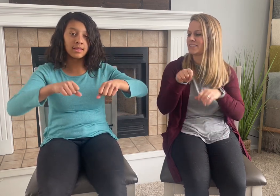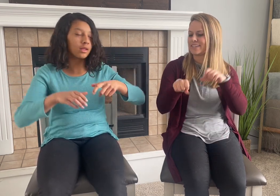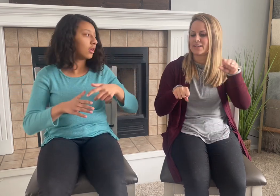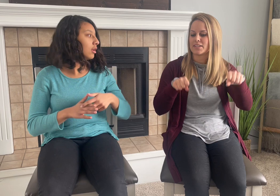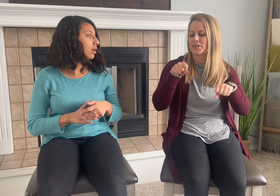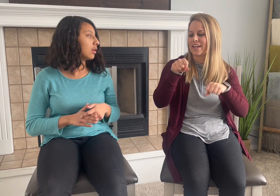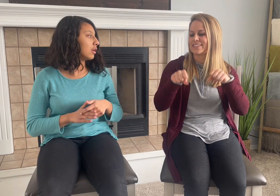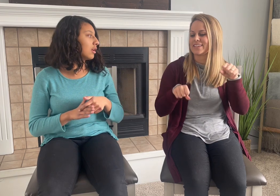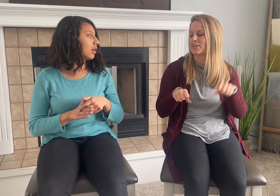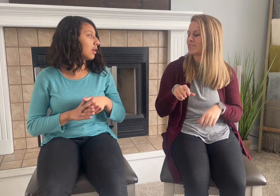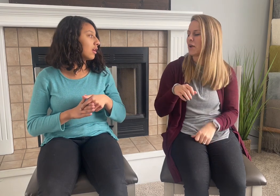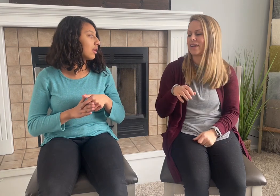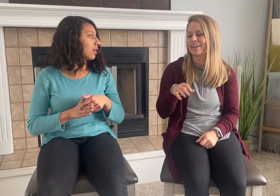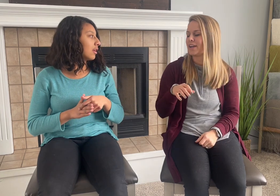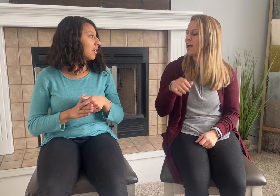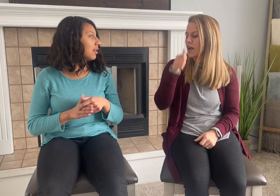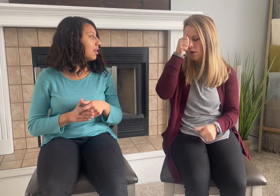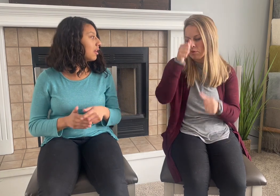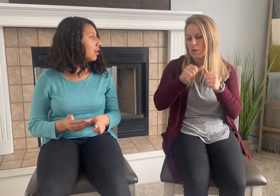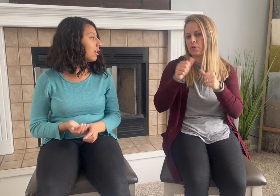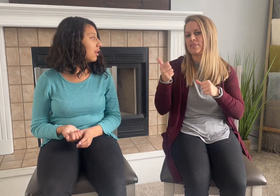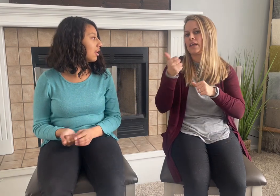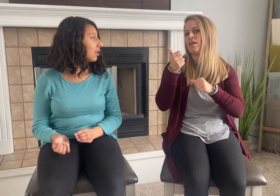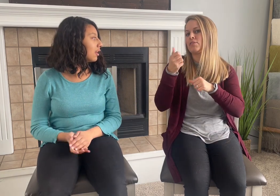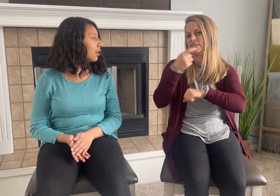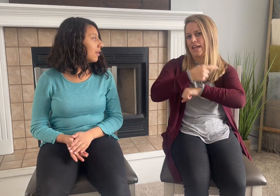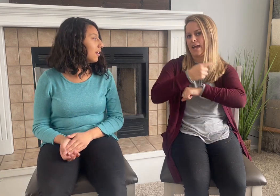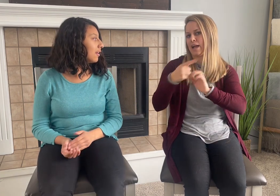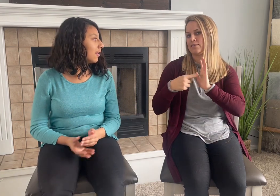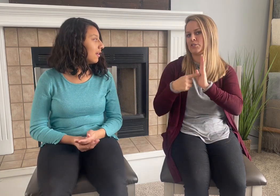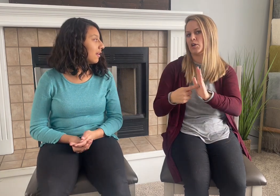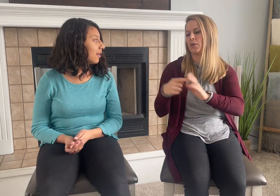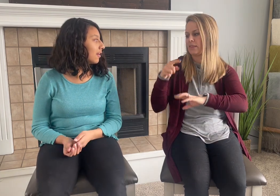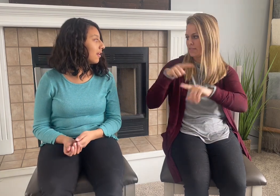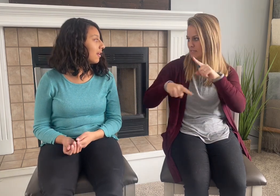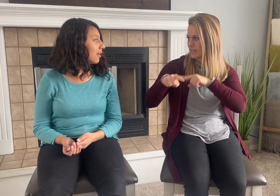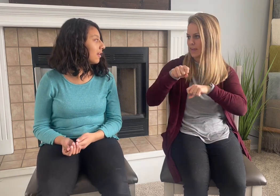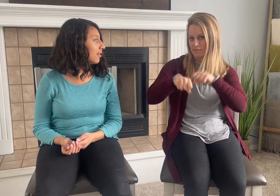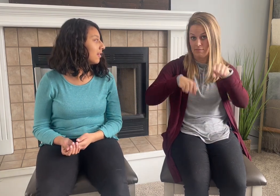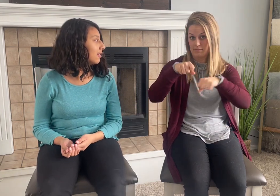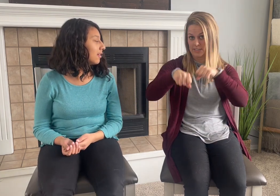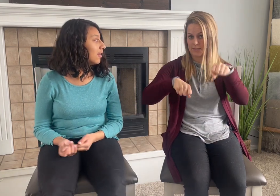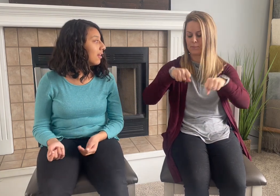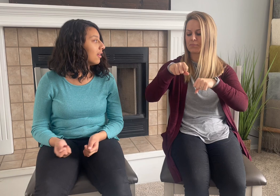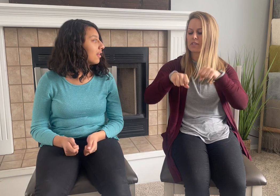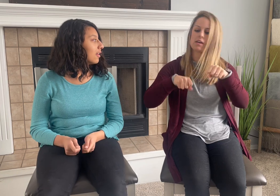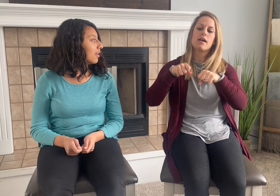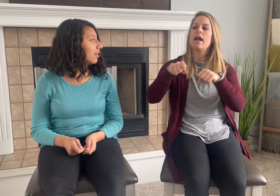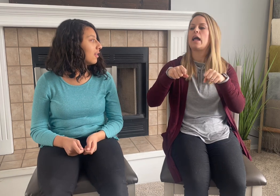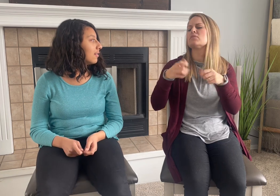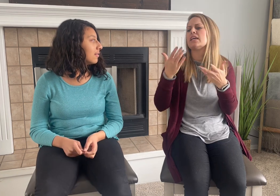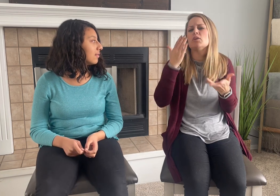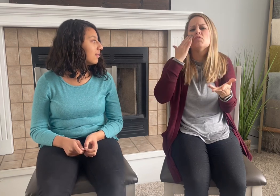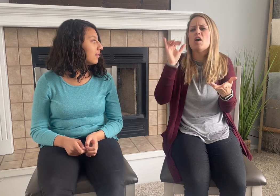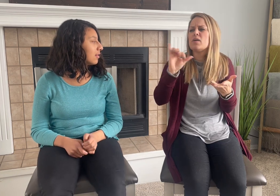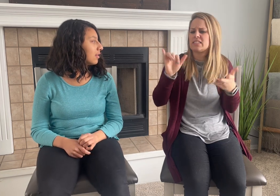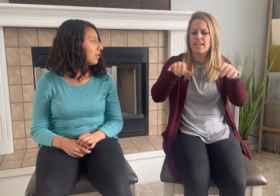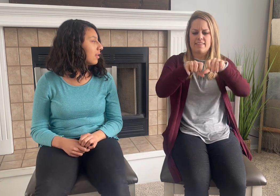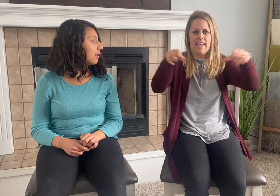your hands here. Sorry. I'm remembering the other day I was showing this sign this and I was like, you know, it's like the